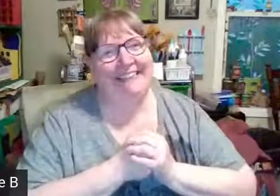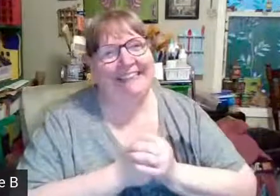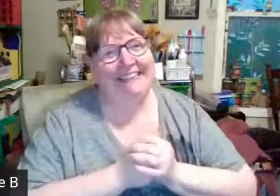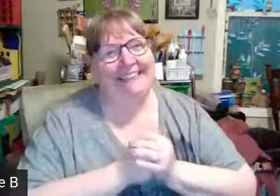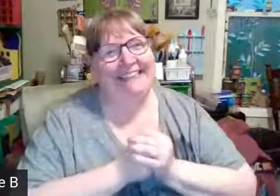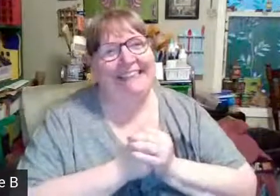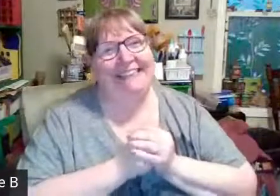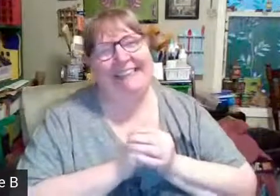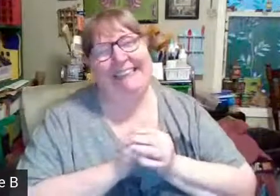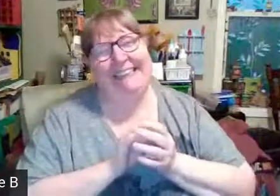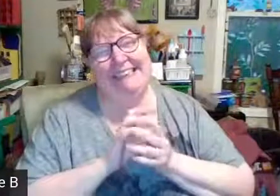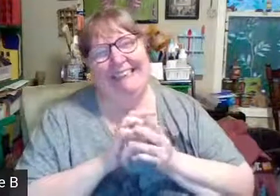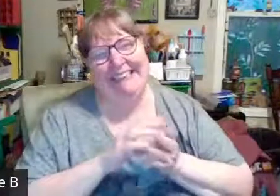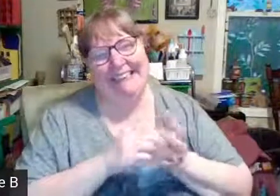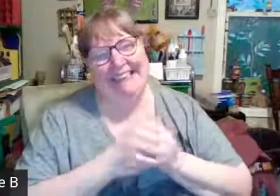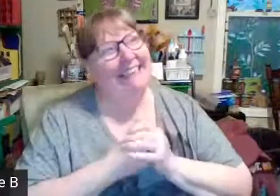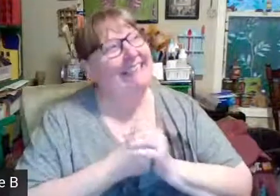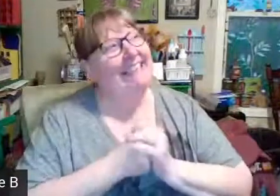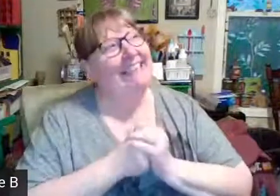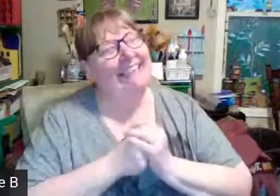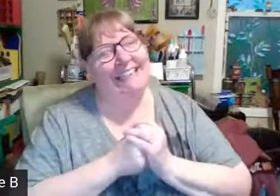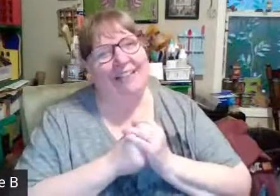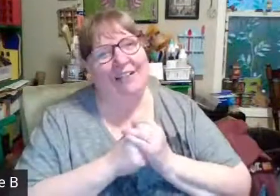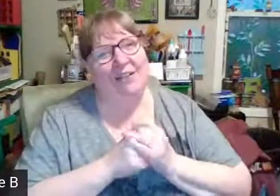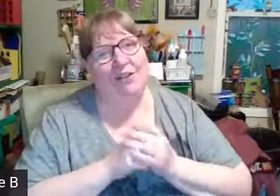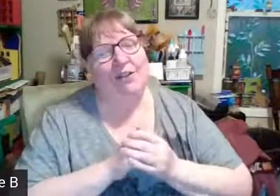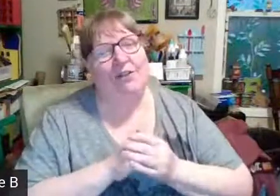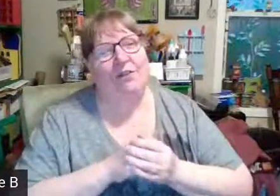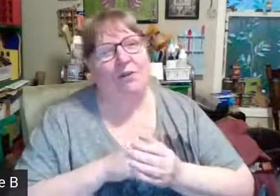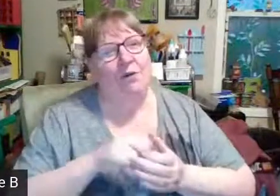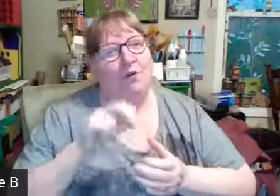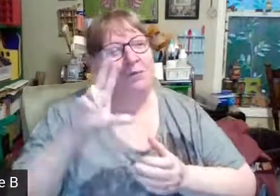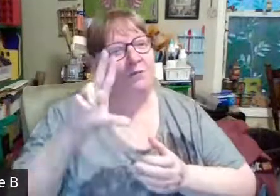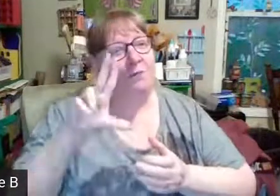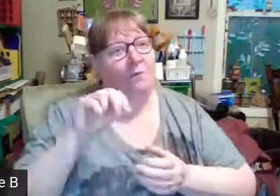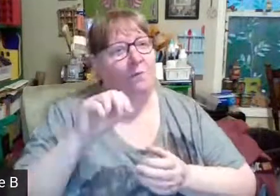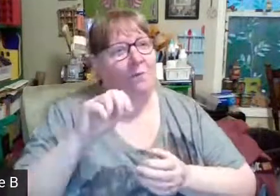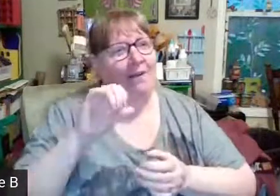either. It is 28 degrees.